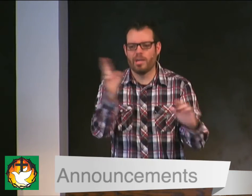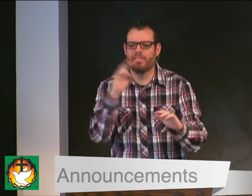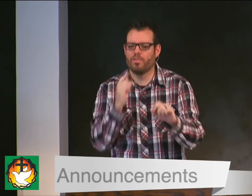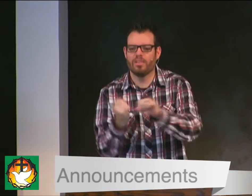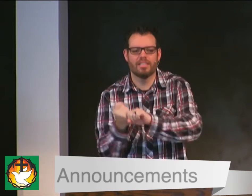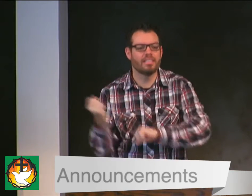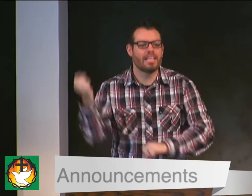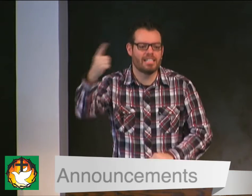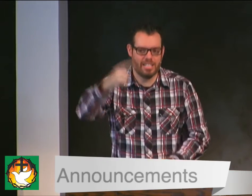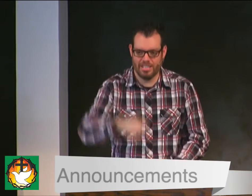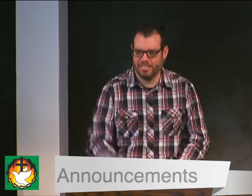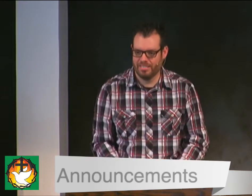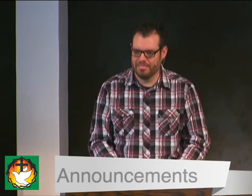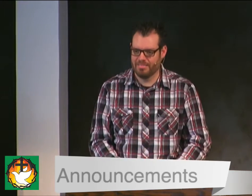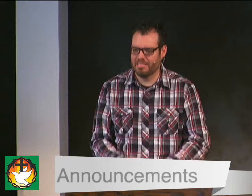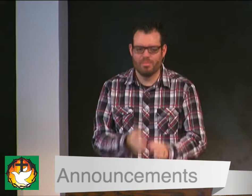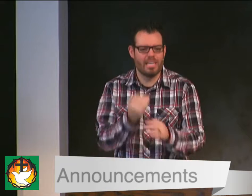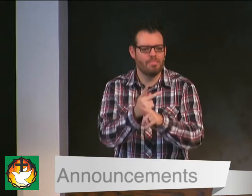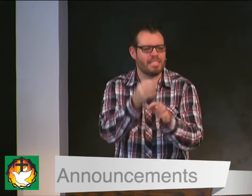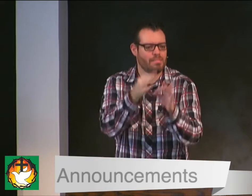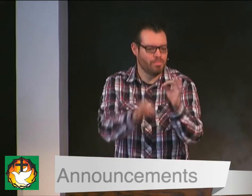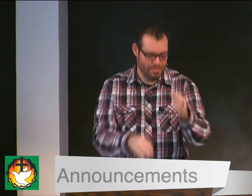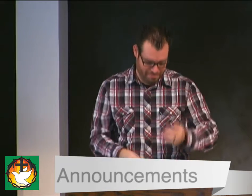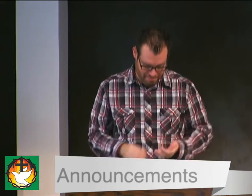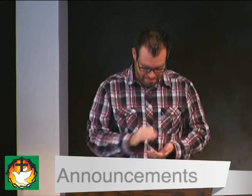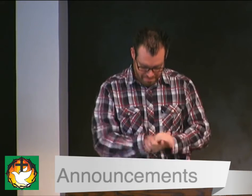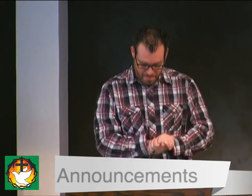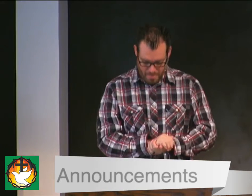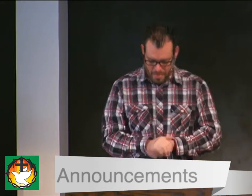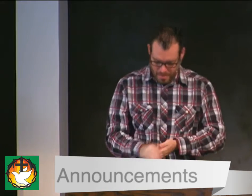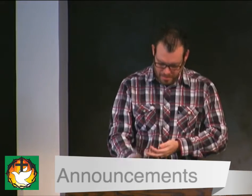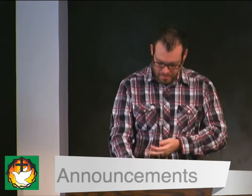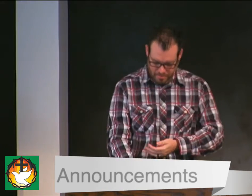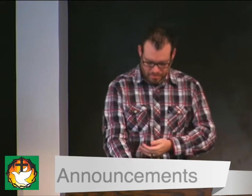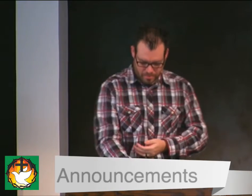And they're ready for next year. We keep it simple.